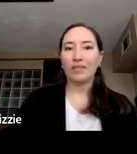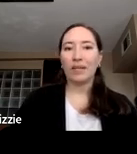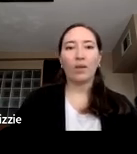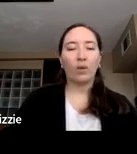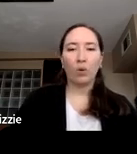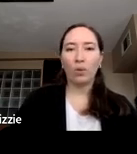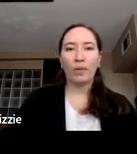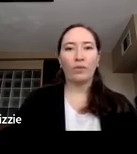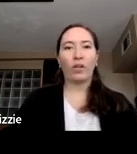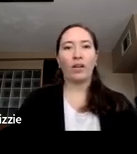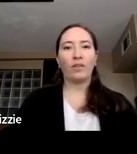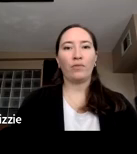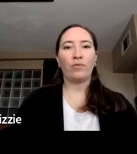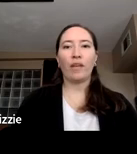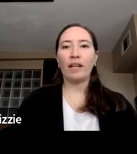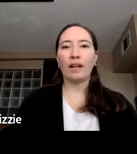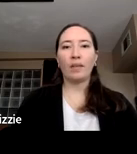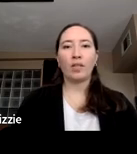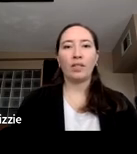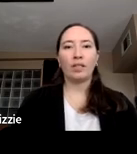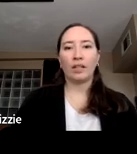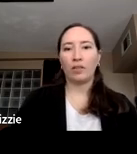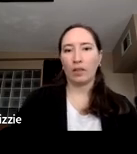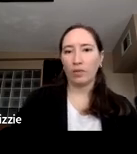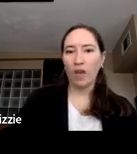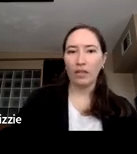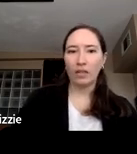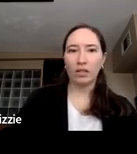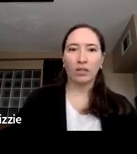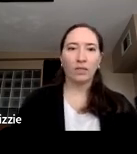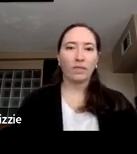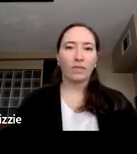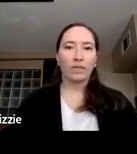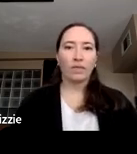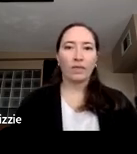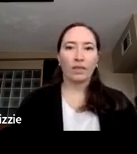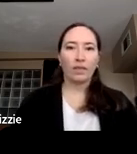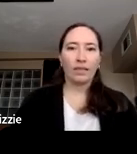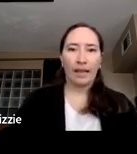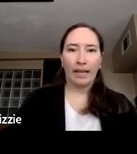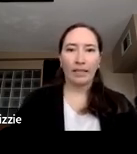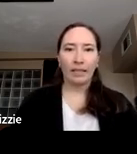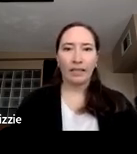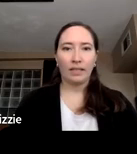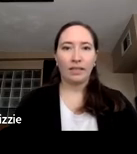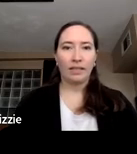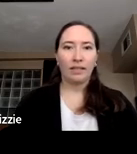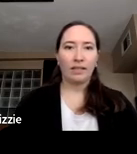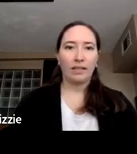This gives me a whole bunch of editing options, including the font, the